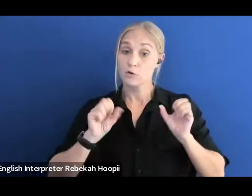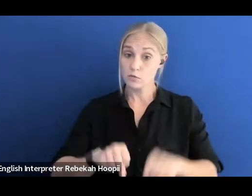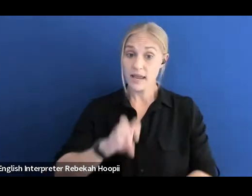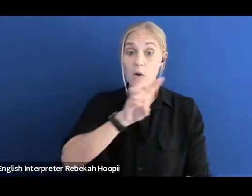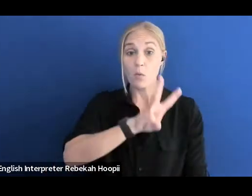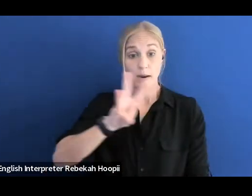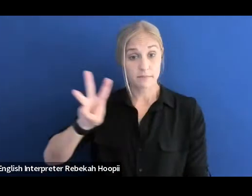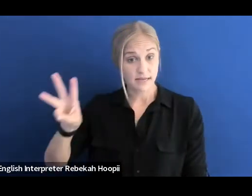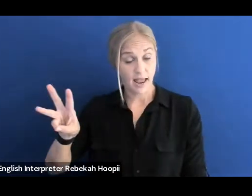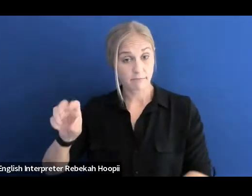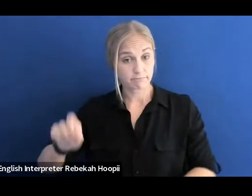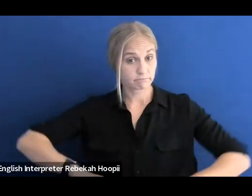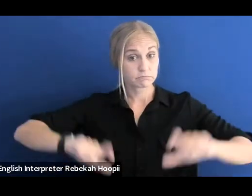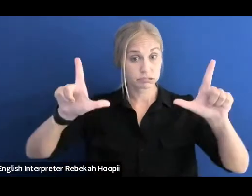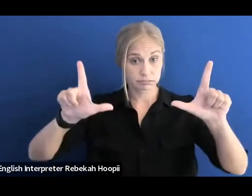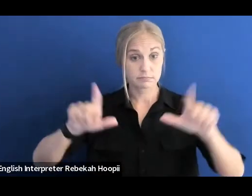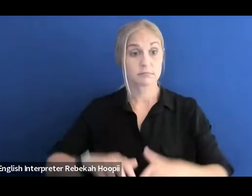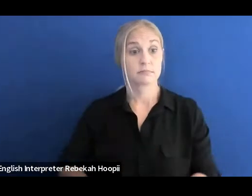website, that is